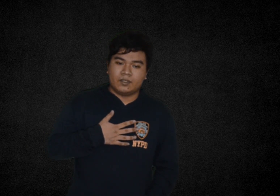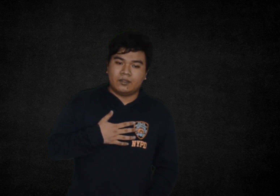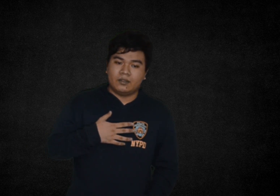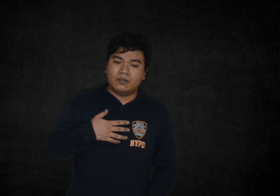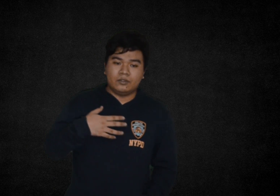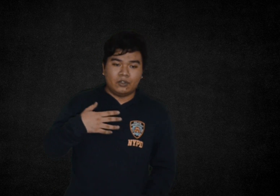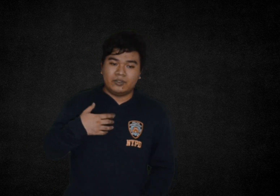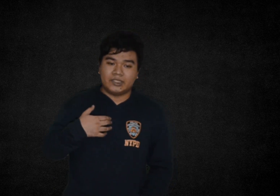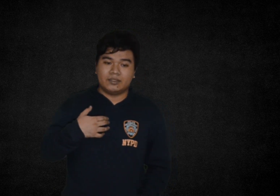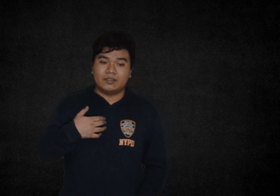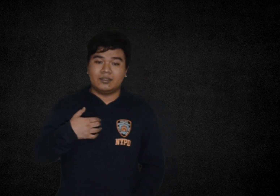don't just